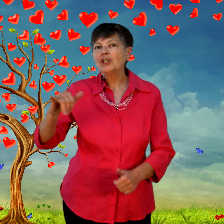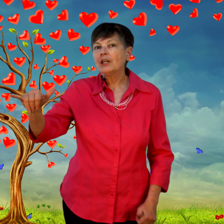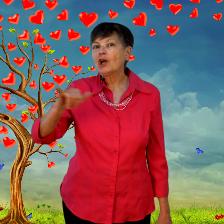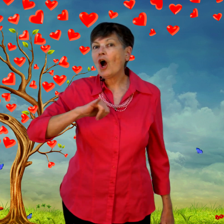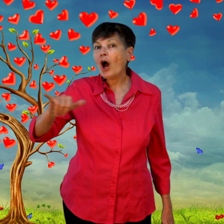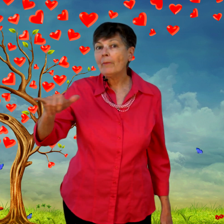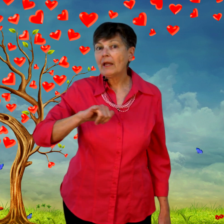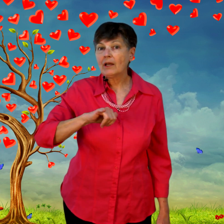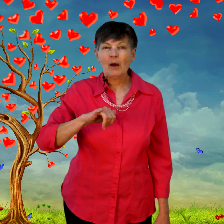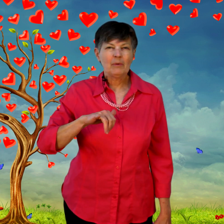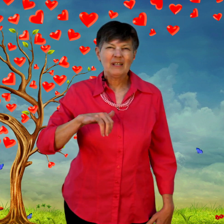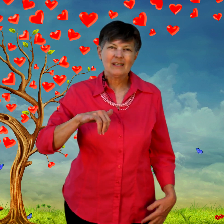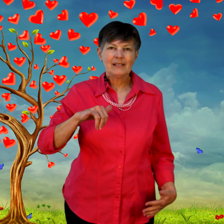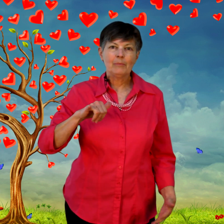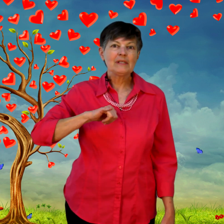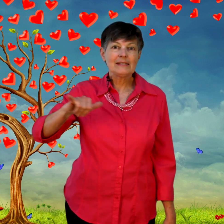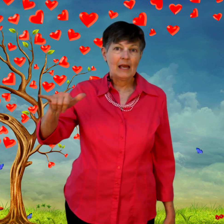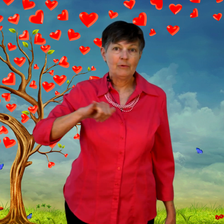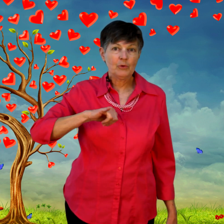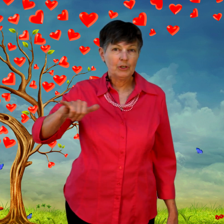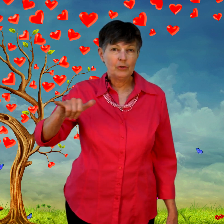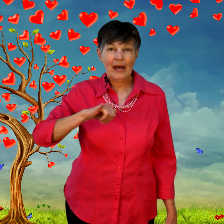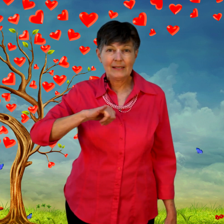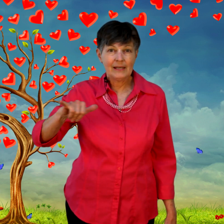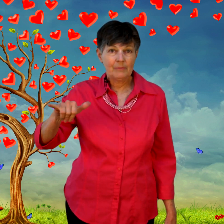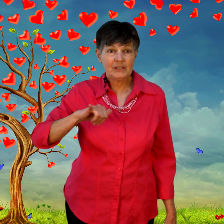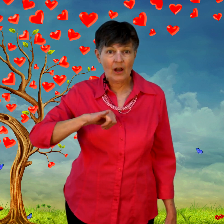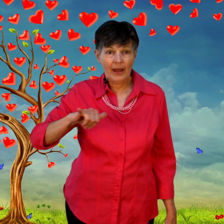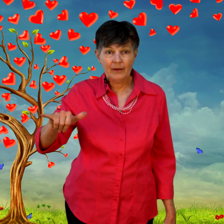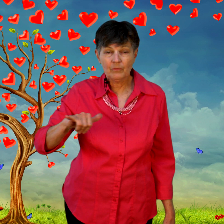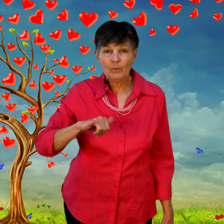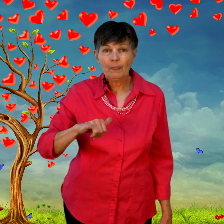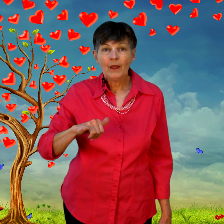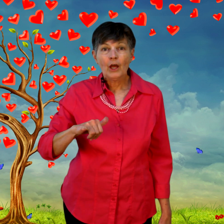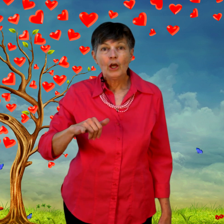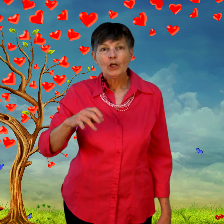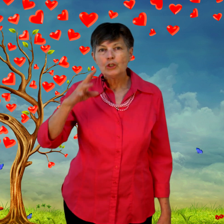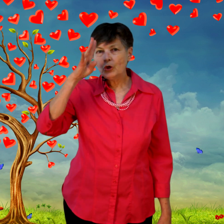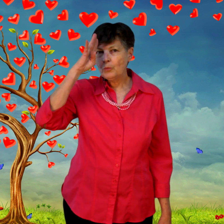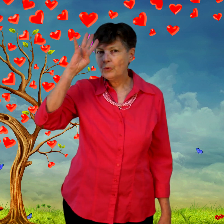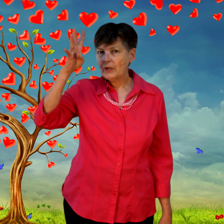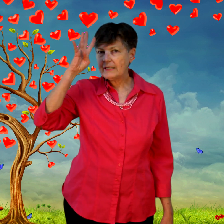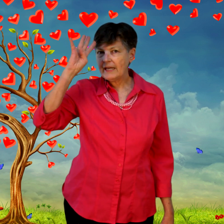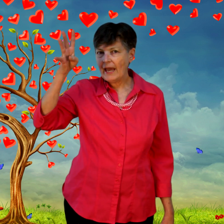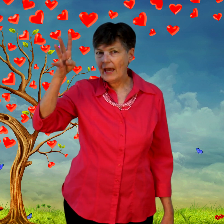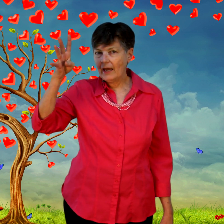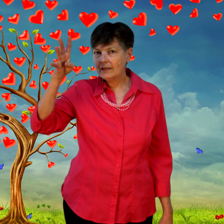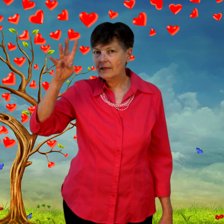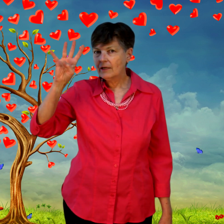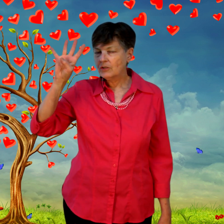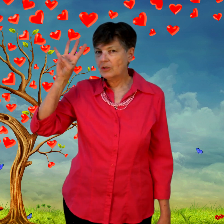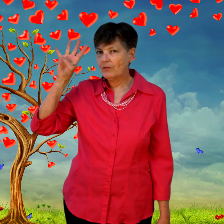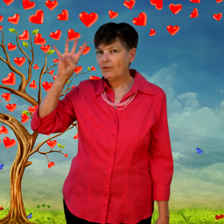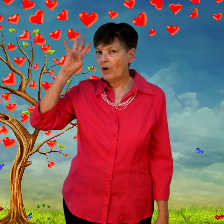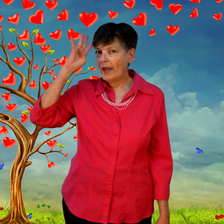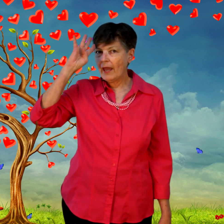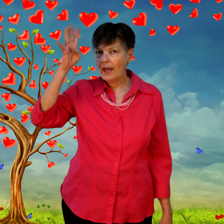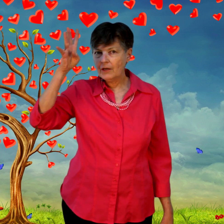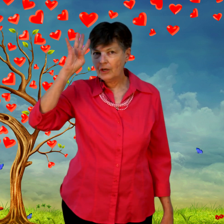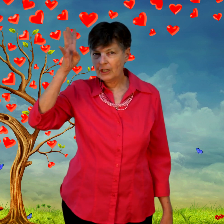in common. Common means the same as same, so we're going to do that same sign. To pretend. So it's a 4 hand and you're going to